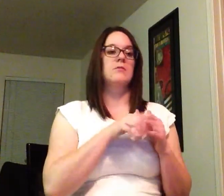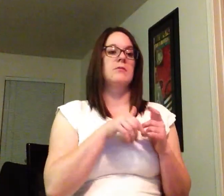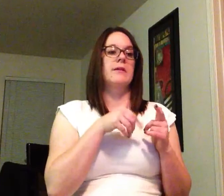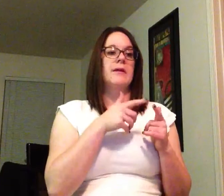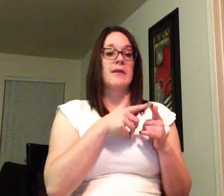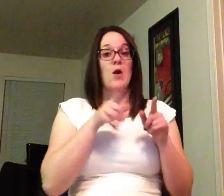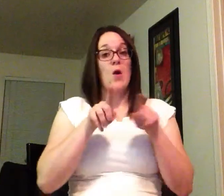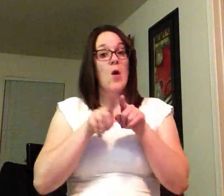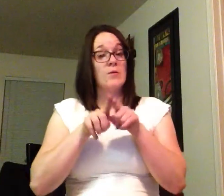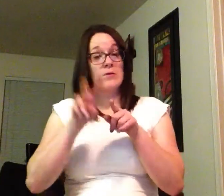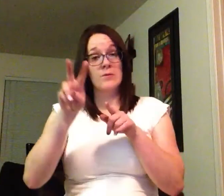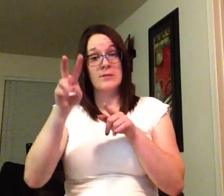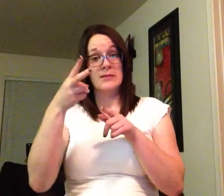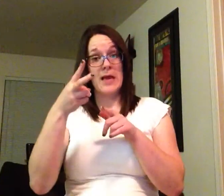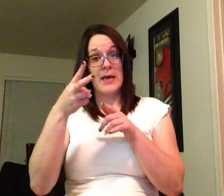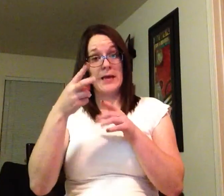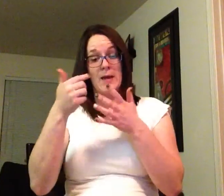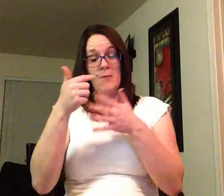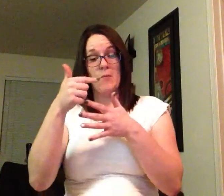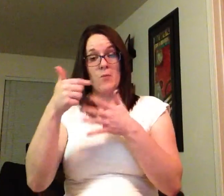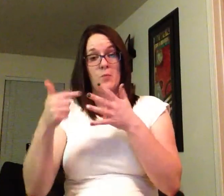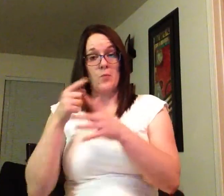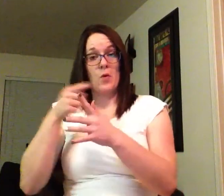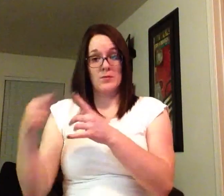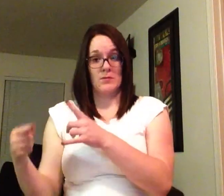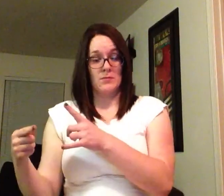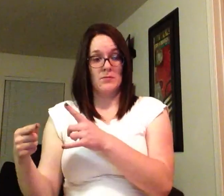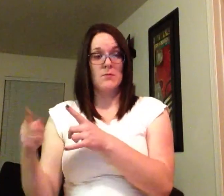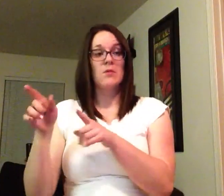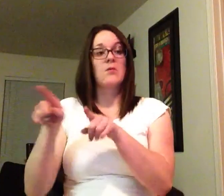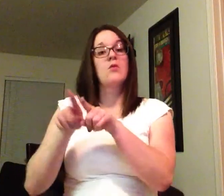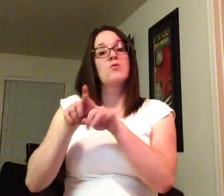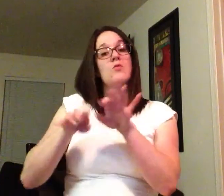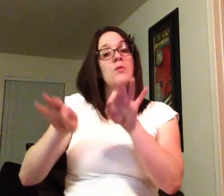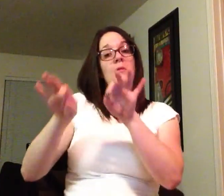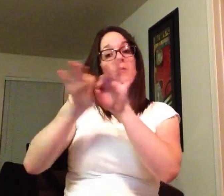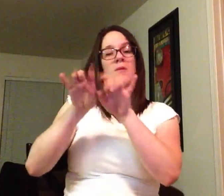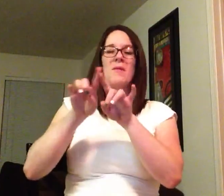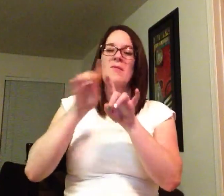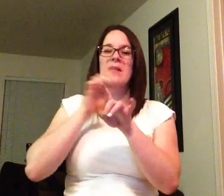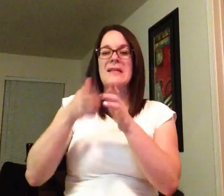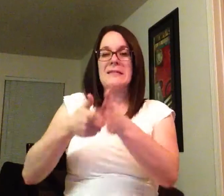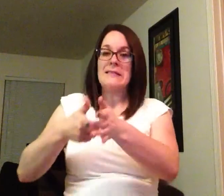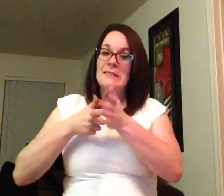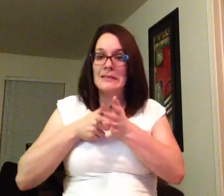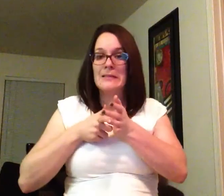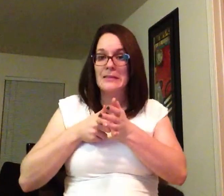second tier and a second set of points. These things were also important to me, but not necessarily deal breakers.